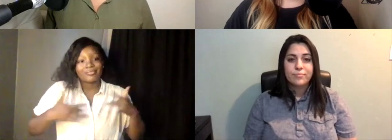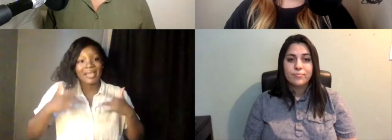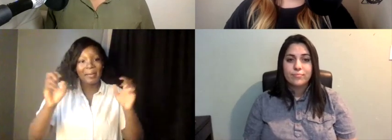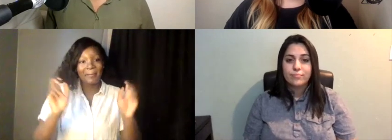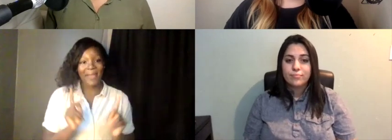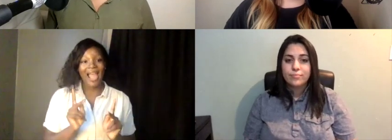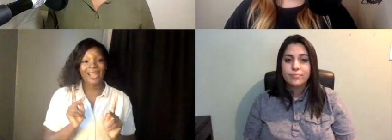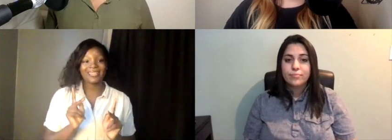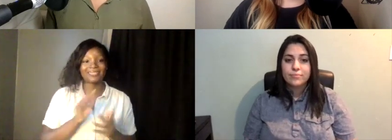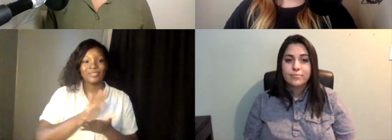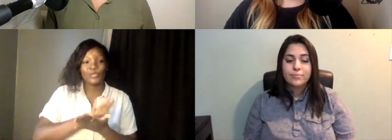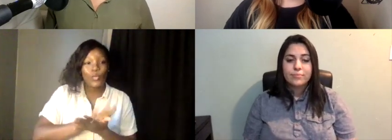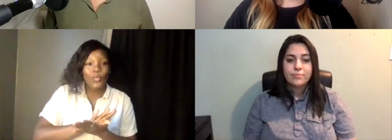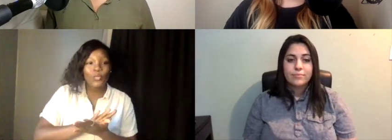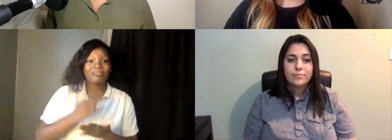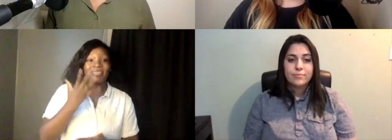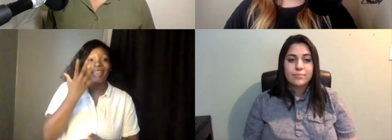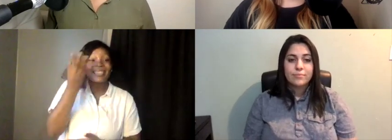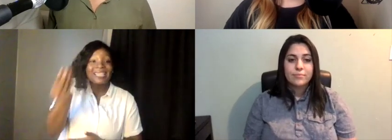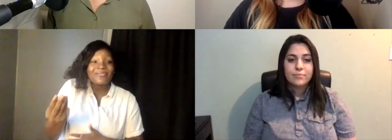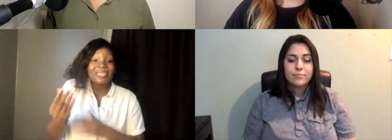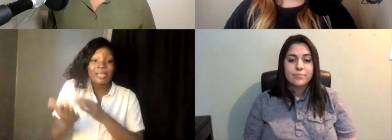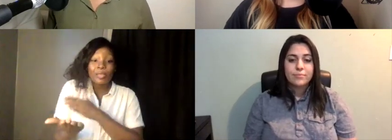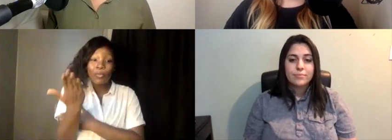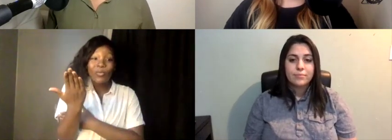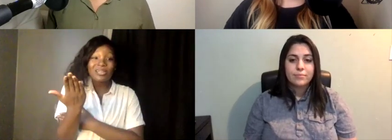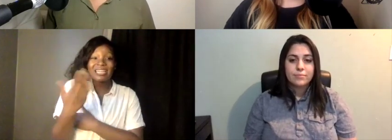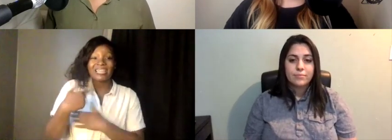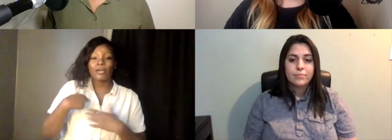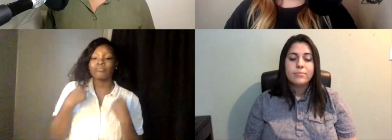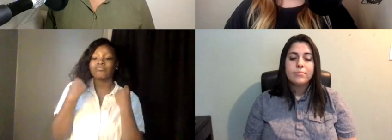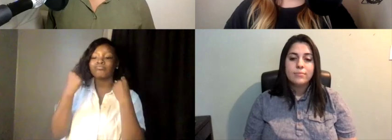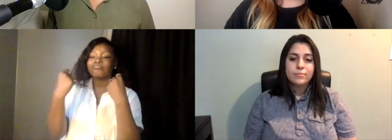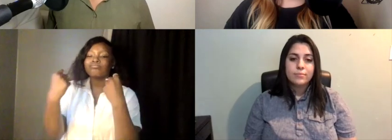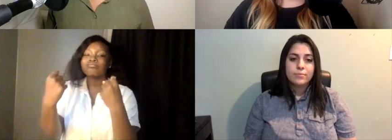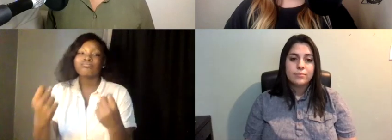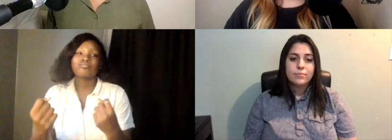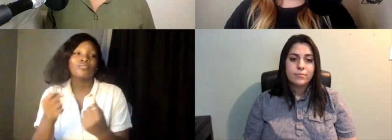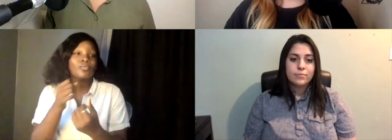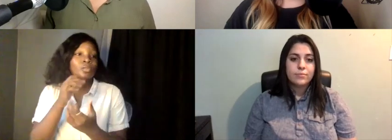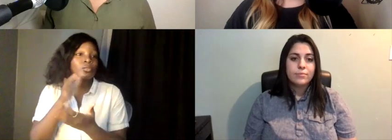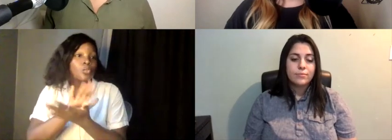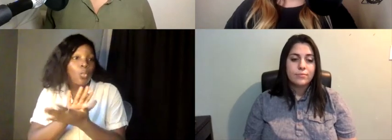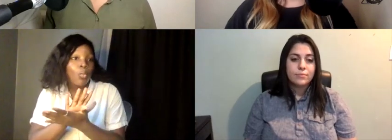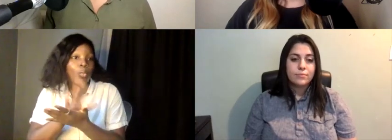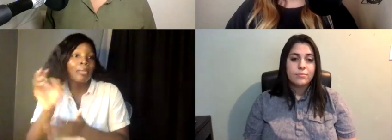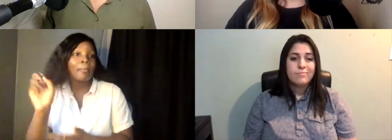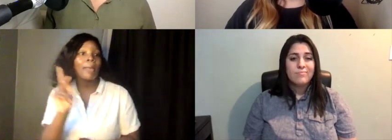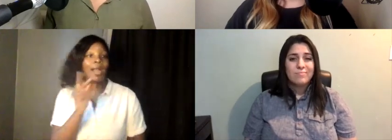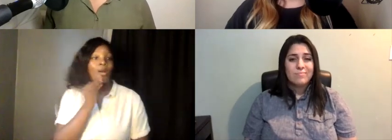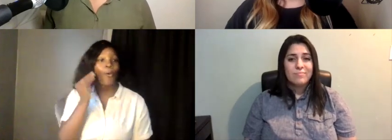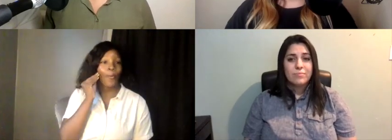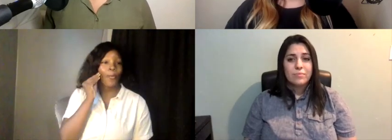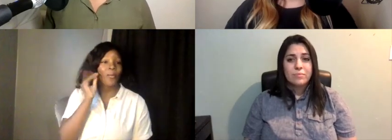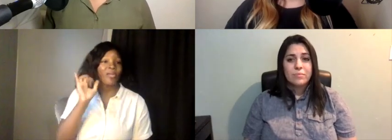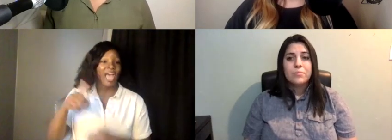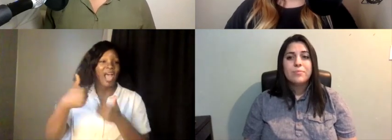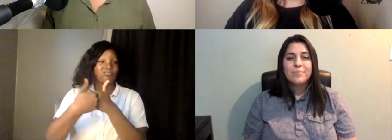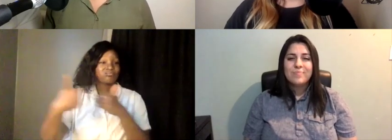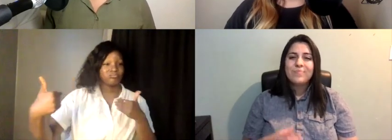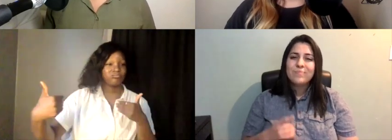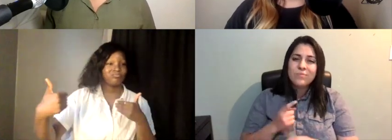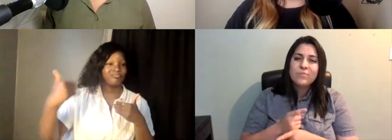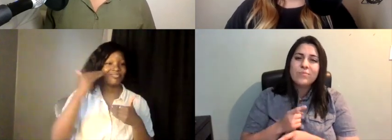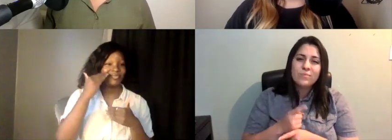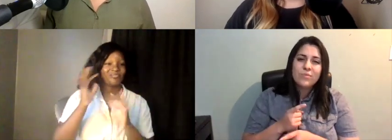know, leaving in the morning, having that kind of separation of work and home. Right. So that's good. Yeah. So I will